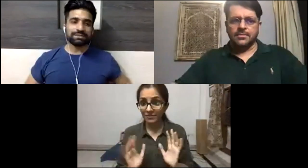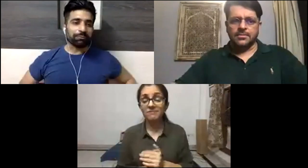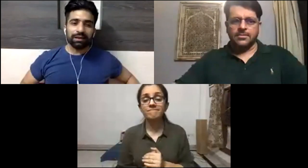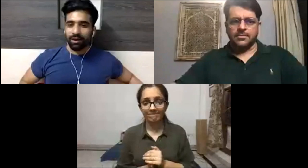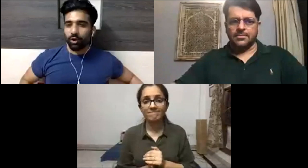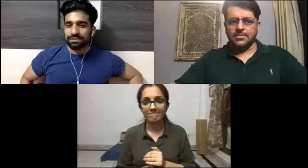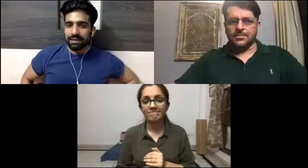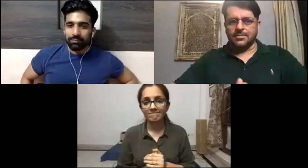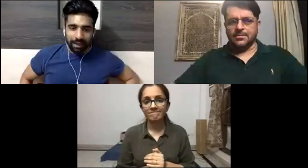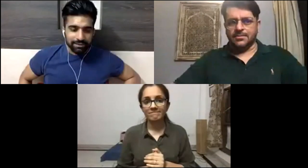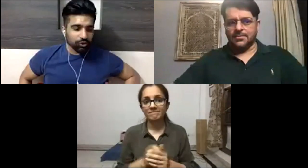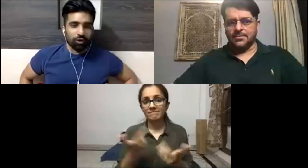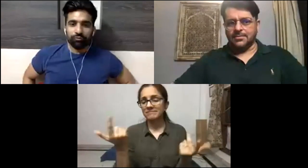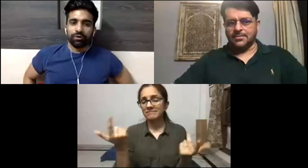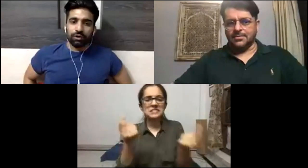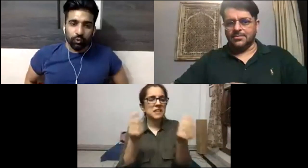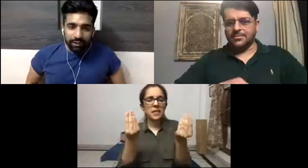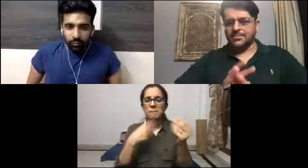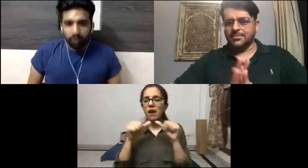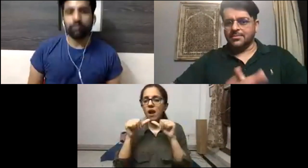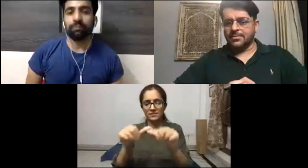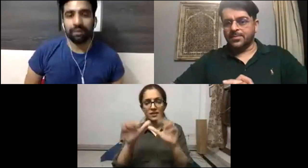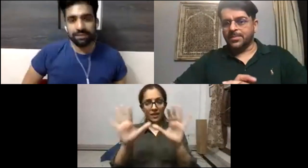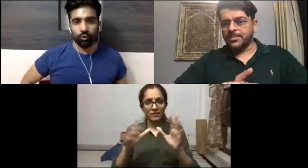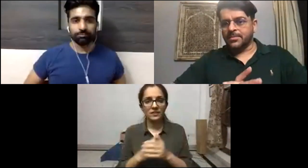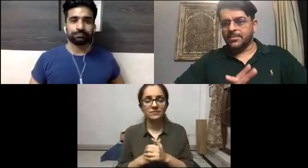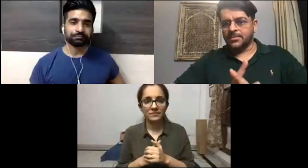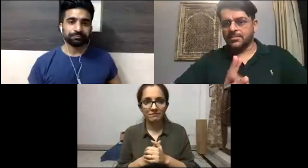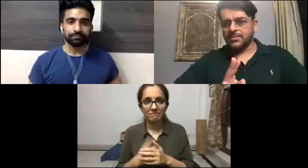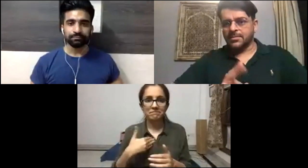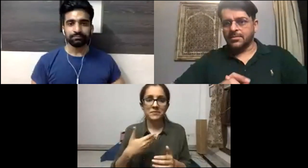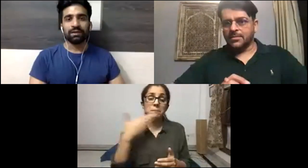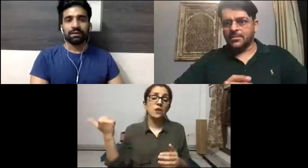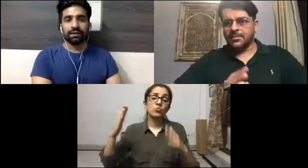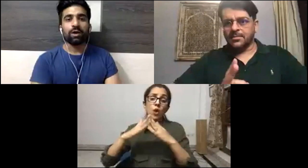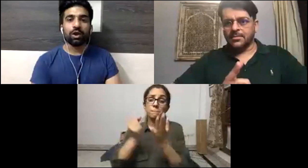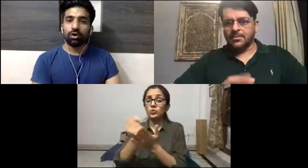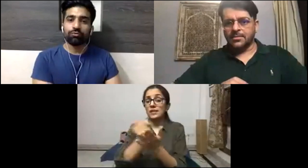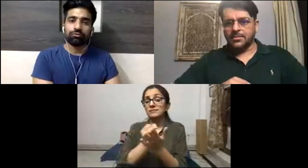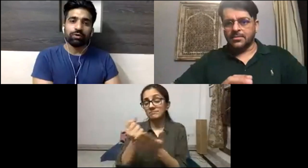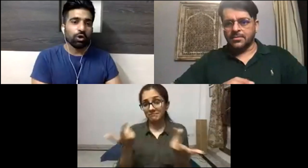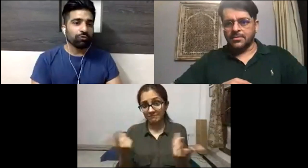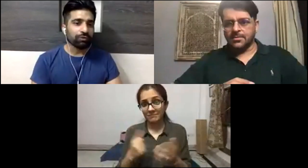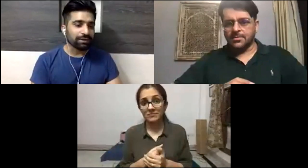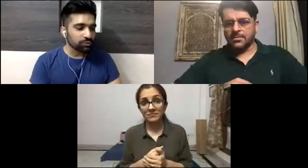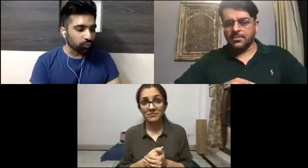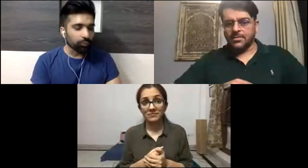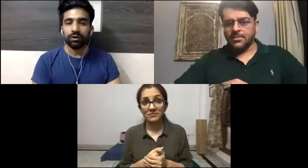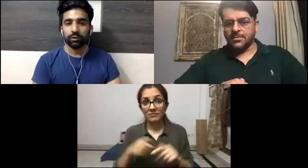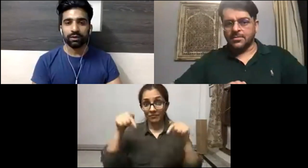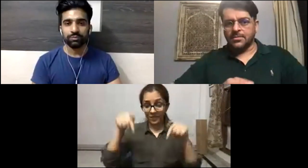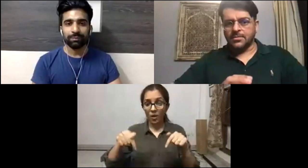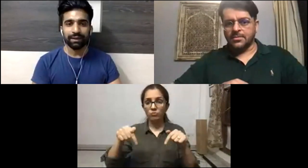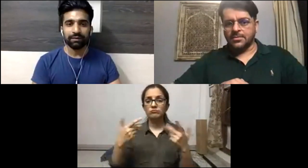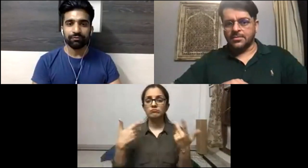will be something along the same lines of doing what we can best at home. Now, a lot of us, what we are